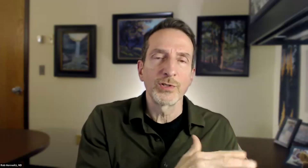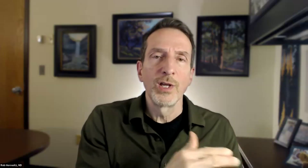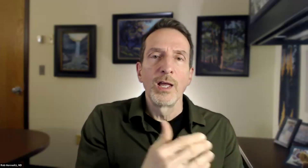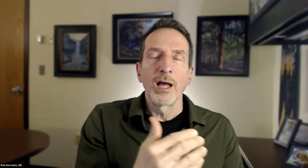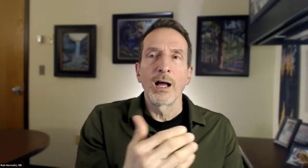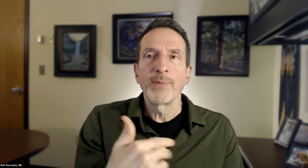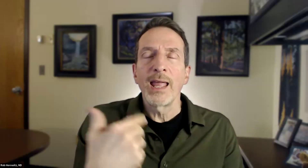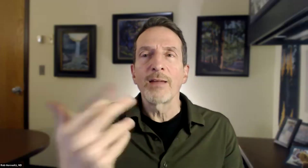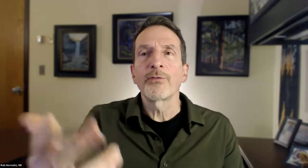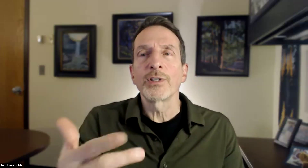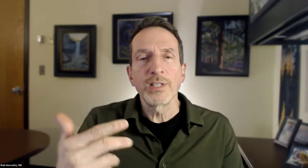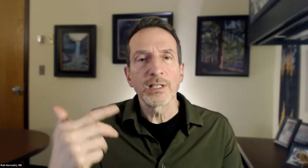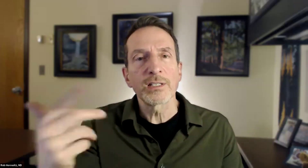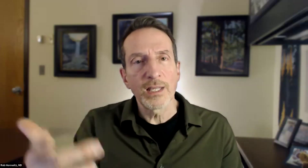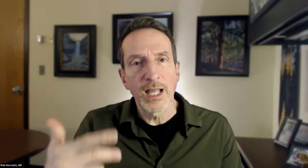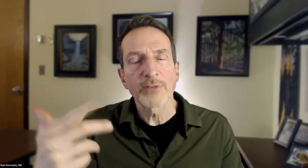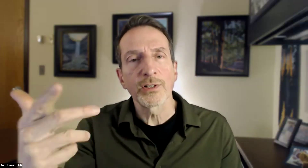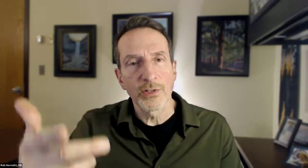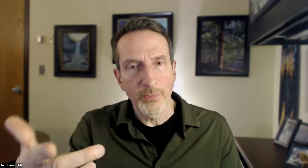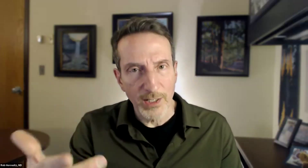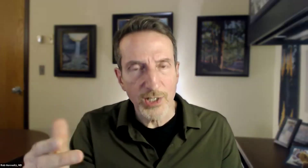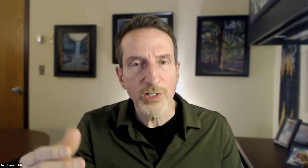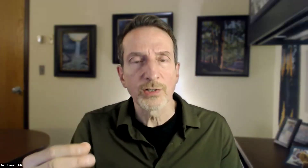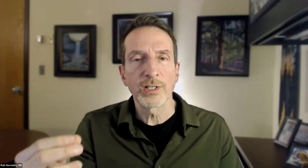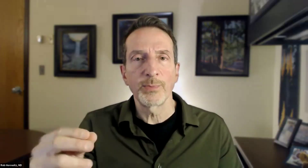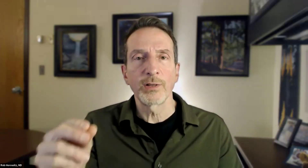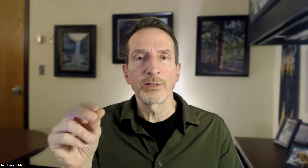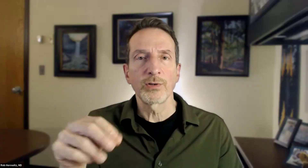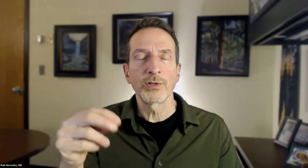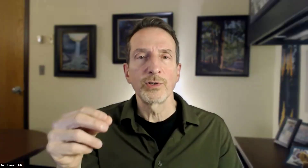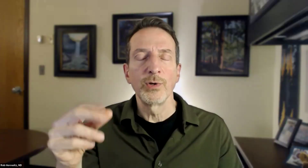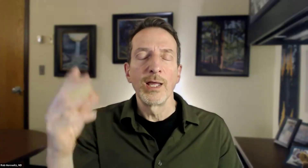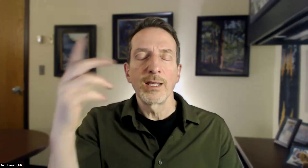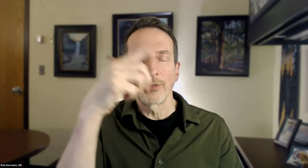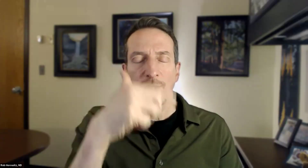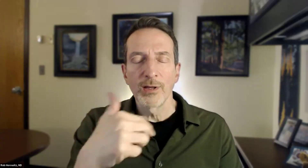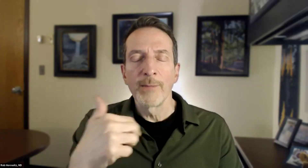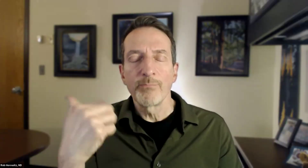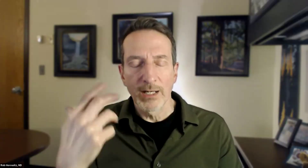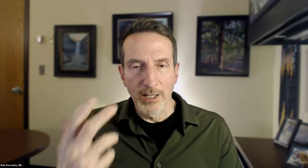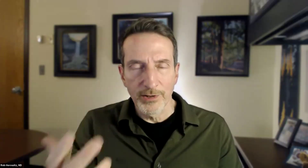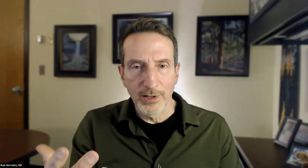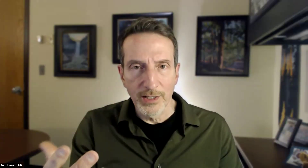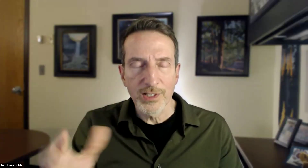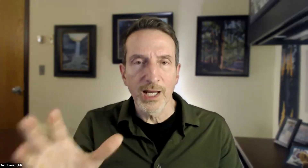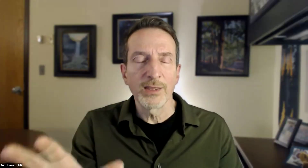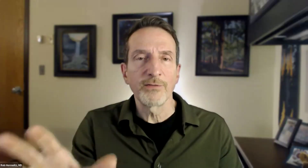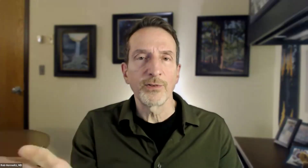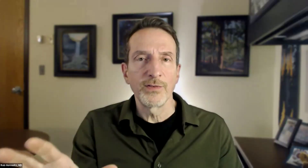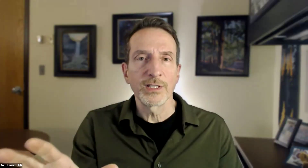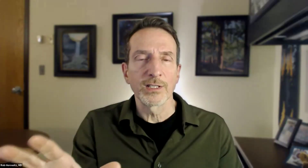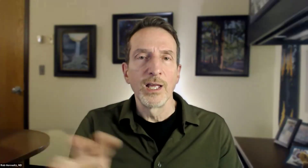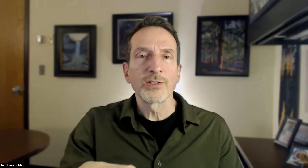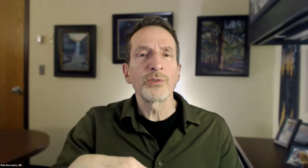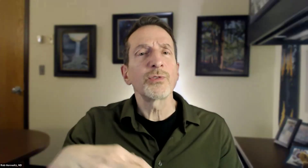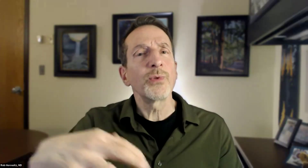institutional use, um, for seeing a psychiatric nurse practitioner, typically in order to get the mental health clearance, and then